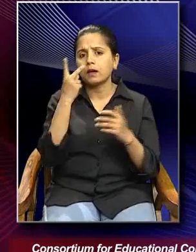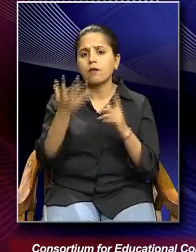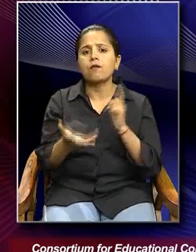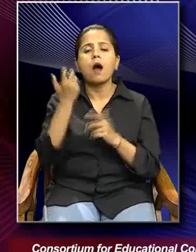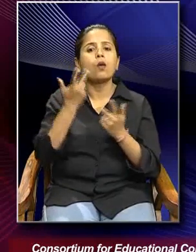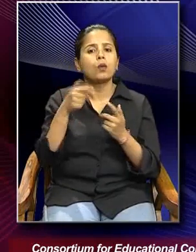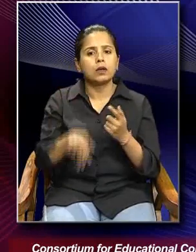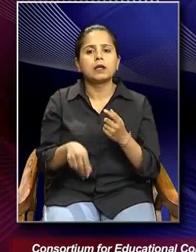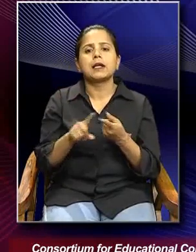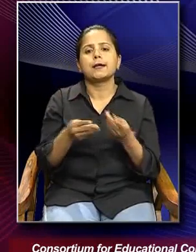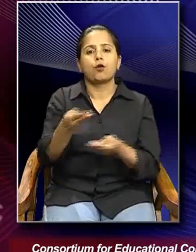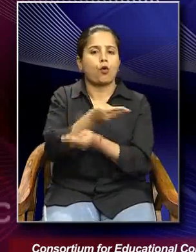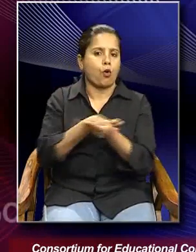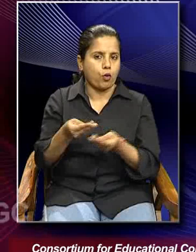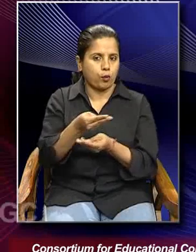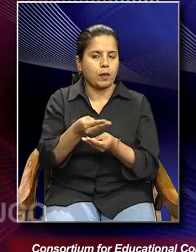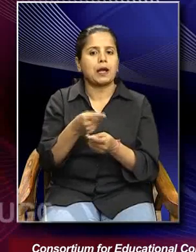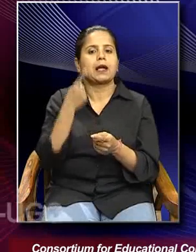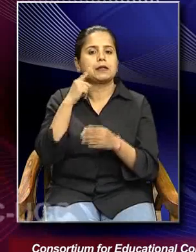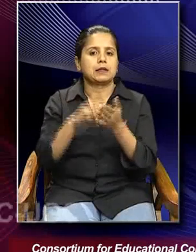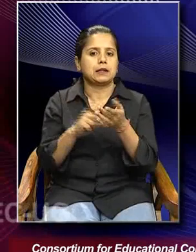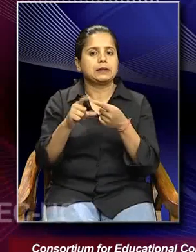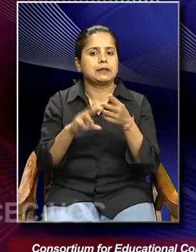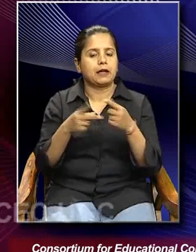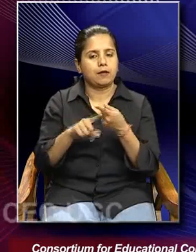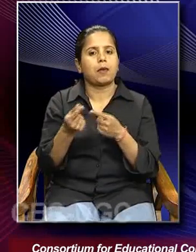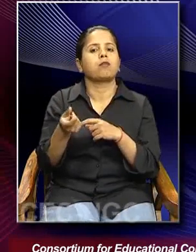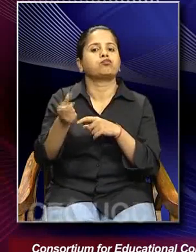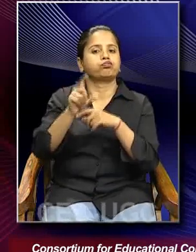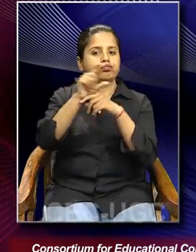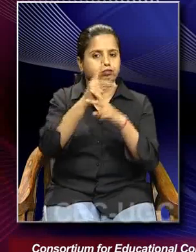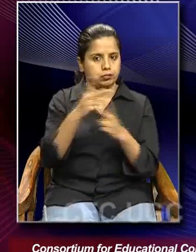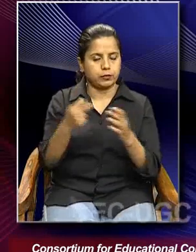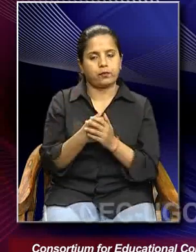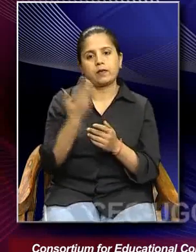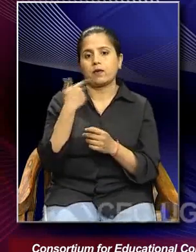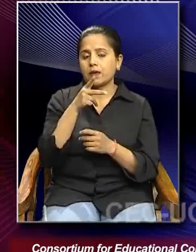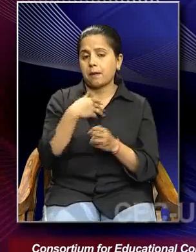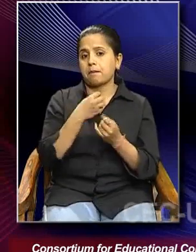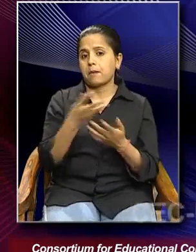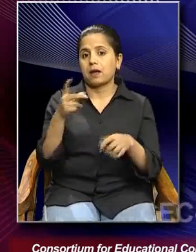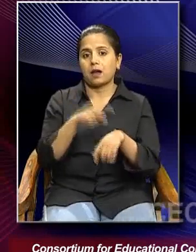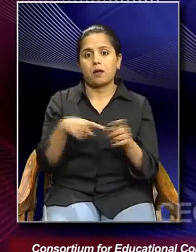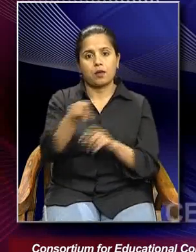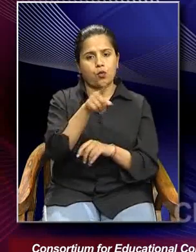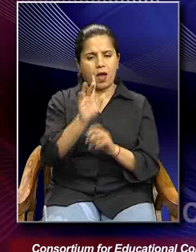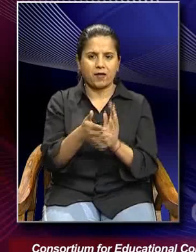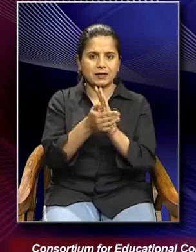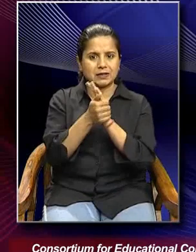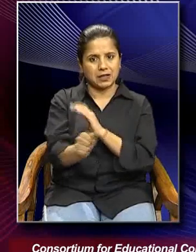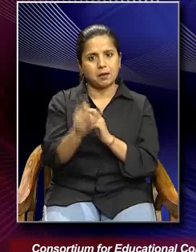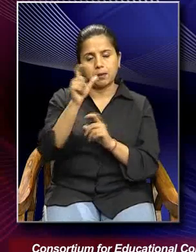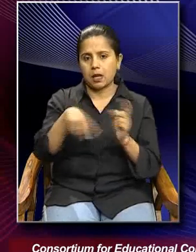happens to be economic incentives. So as I was referring, many times when you have a skilled labor